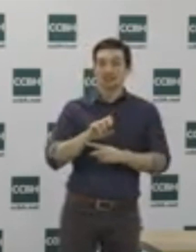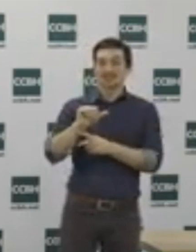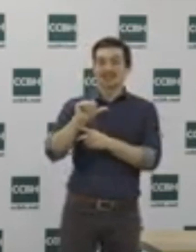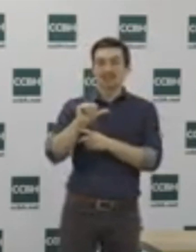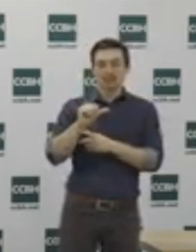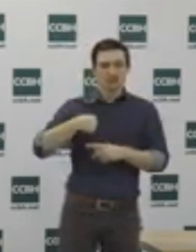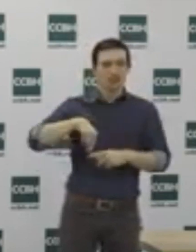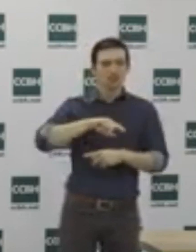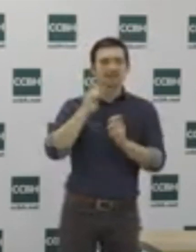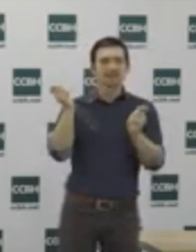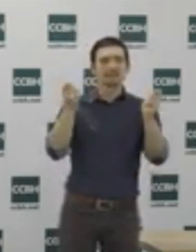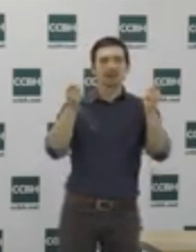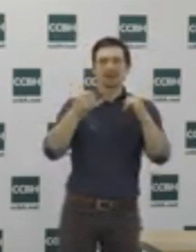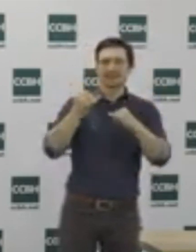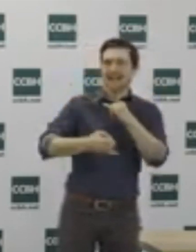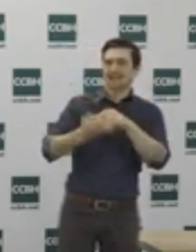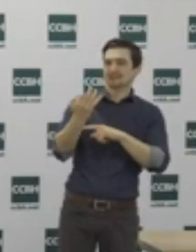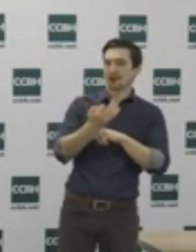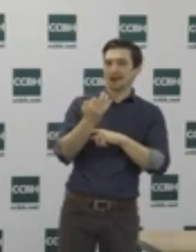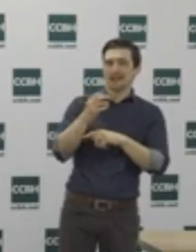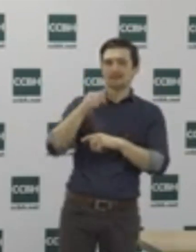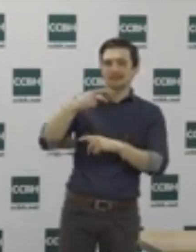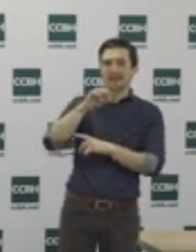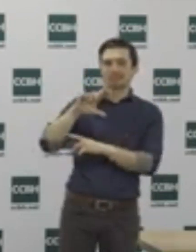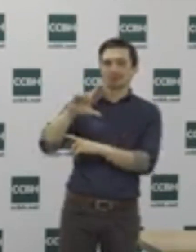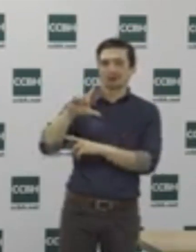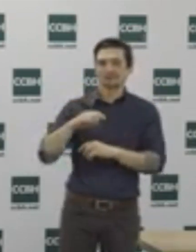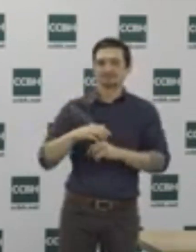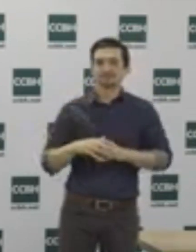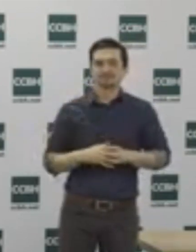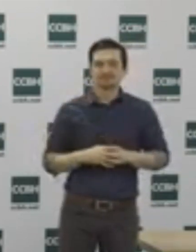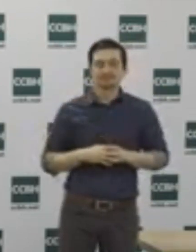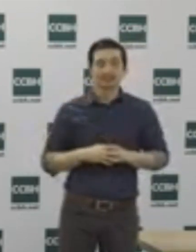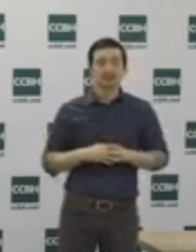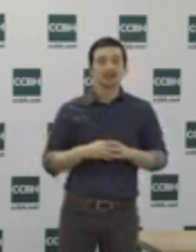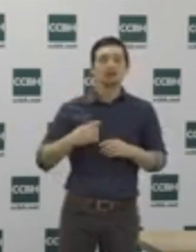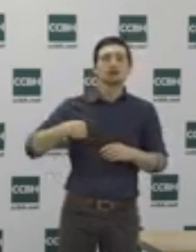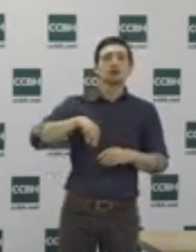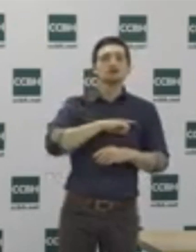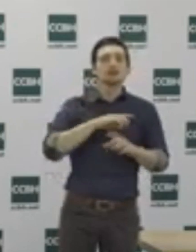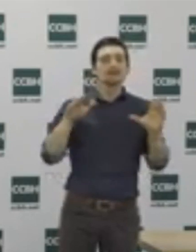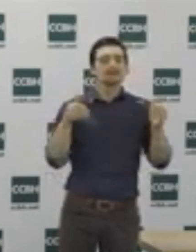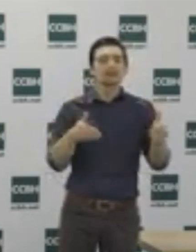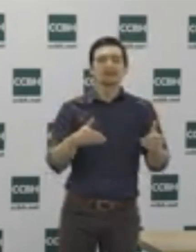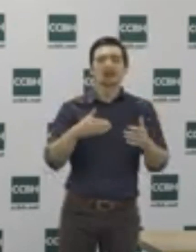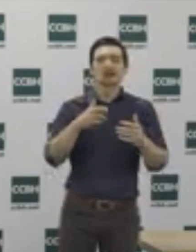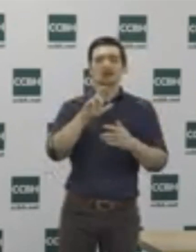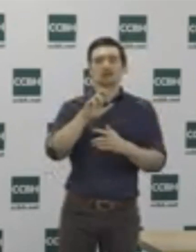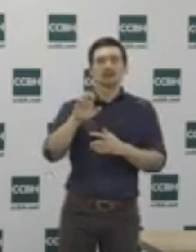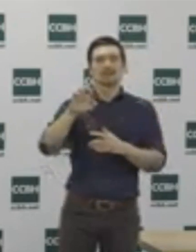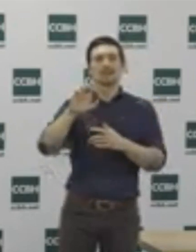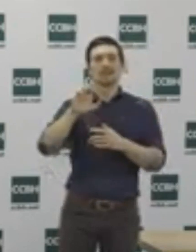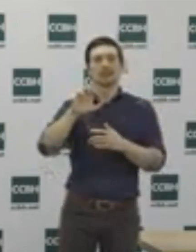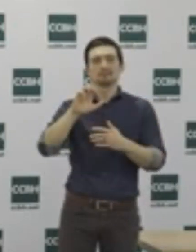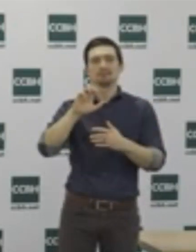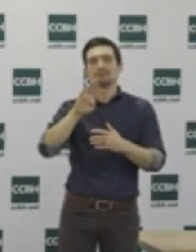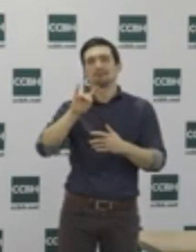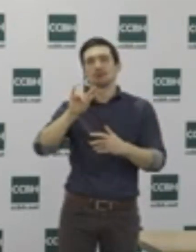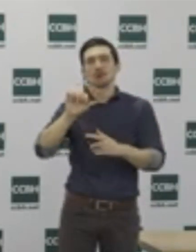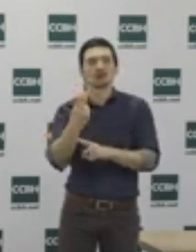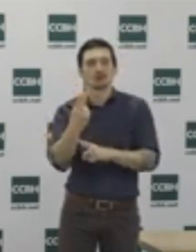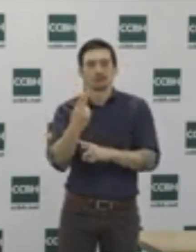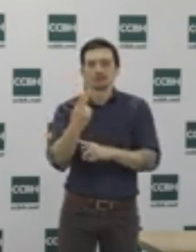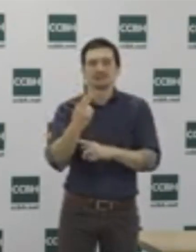us here, it sort of represents a rebirth. This is when we plant a lot of trees normally, and that's really a chance for all of